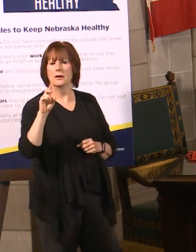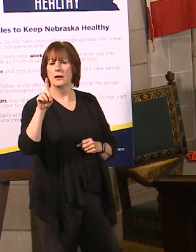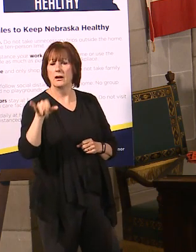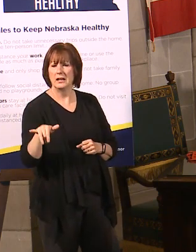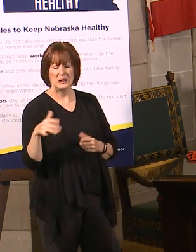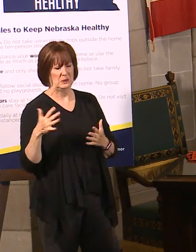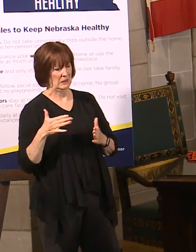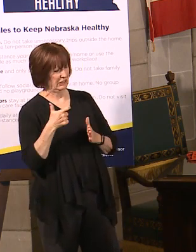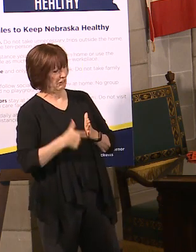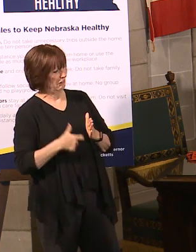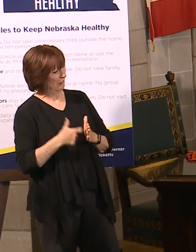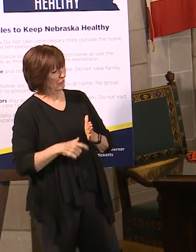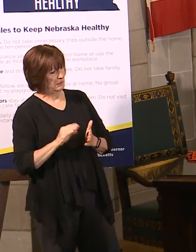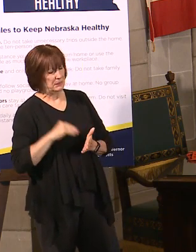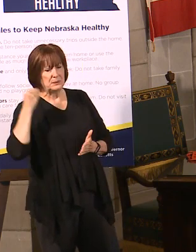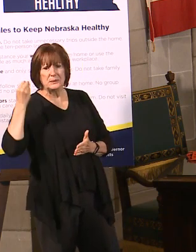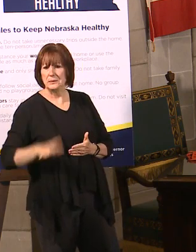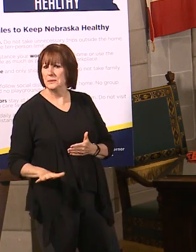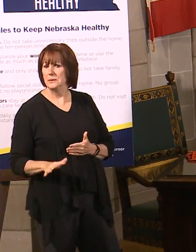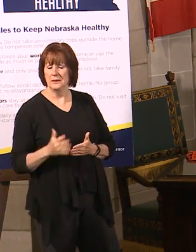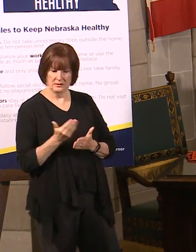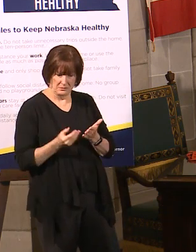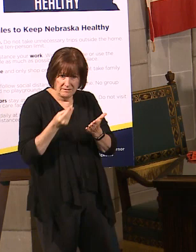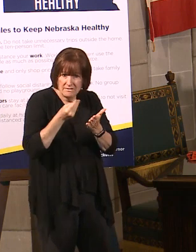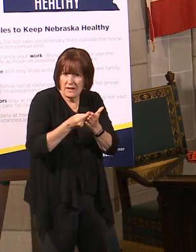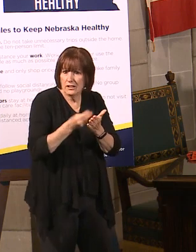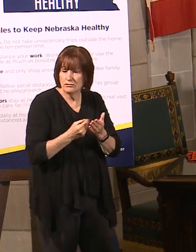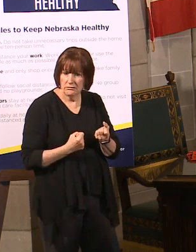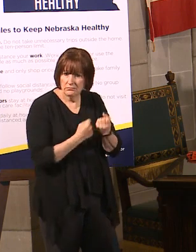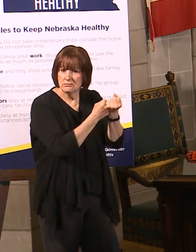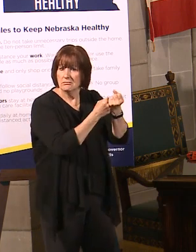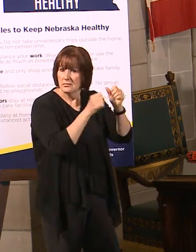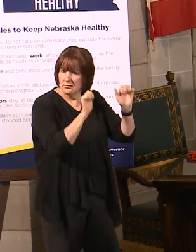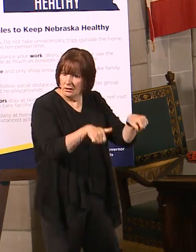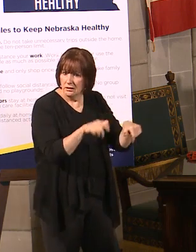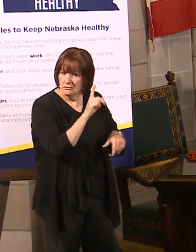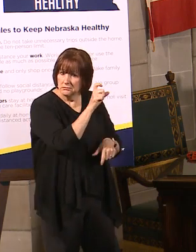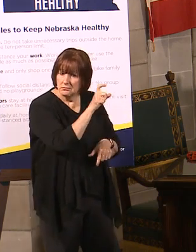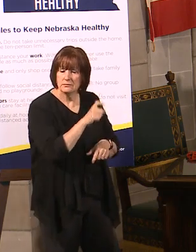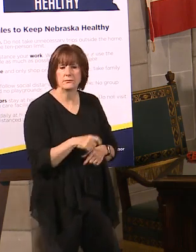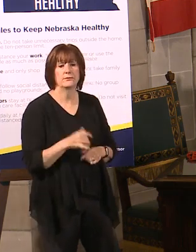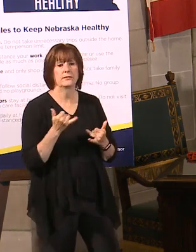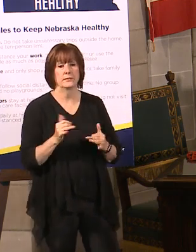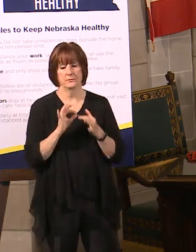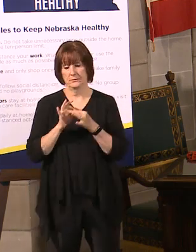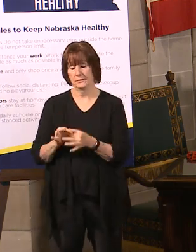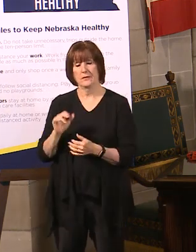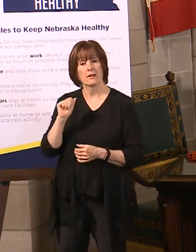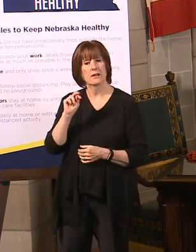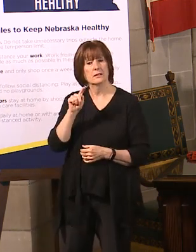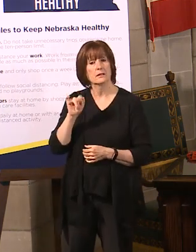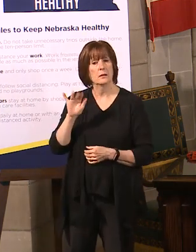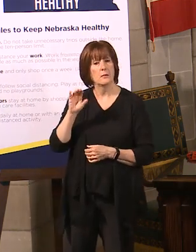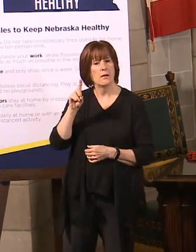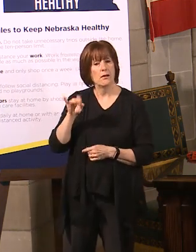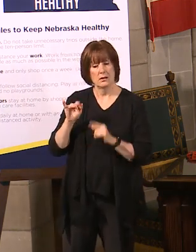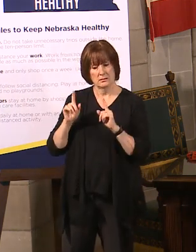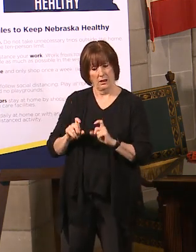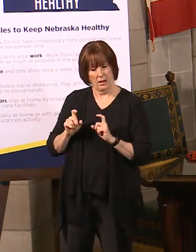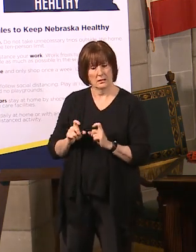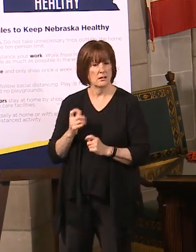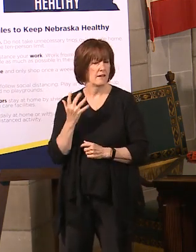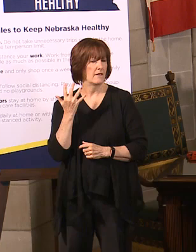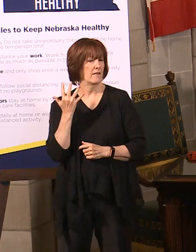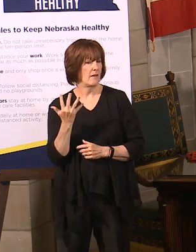to $150 each. Is there some financial help available? So currently, with regard to the antibody test, there's about 5 of those tests that have